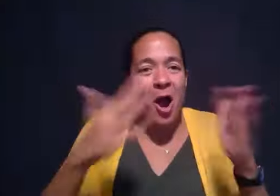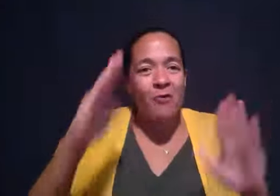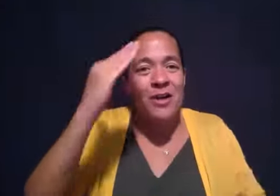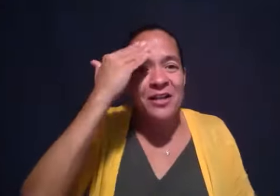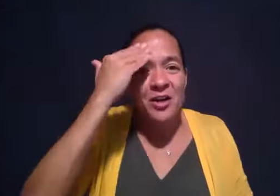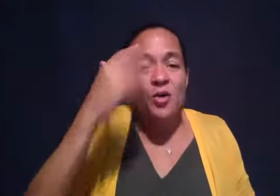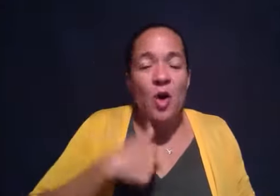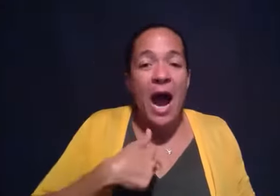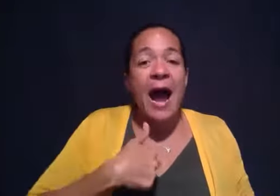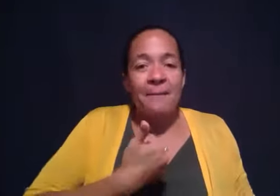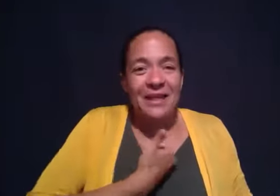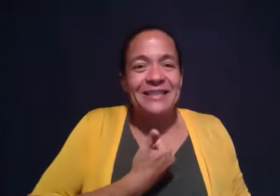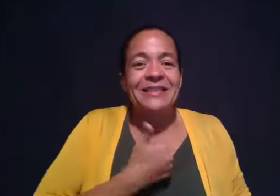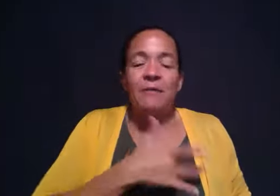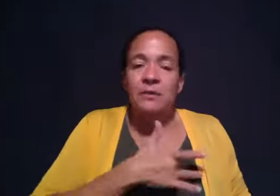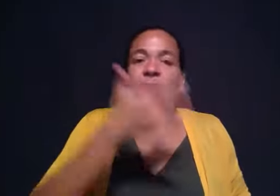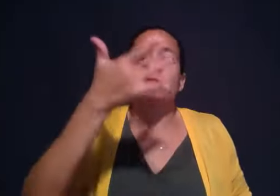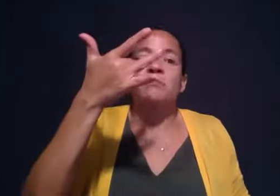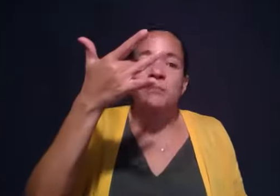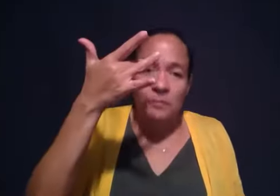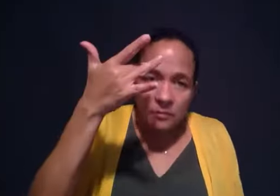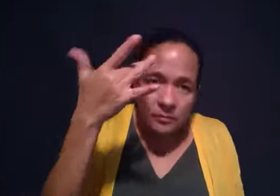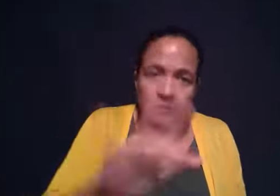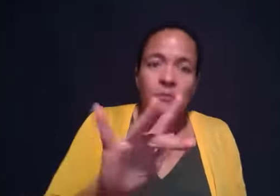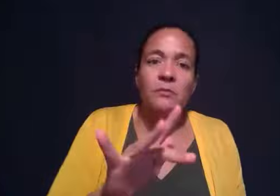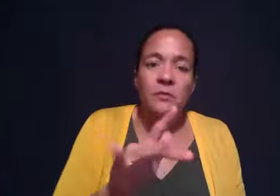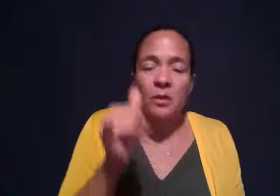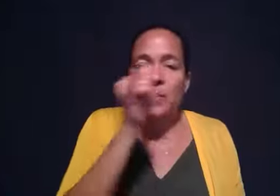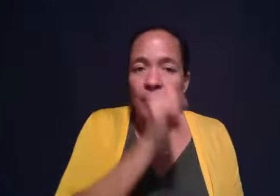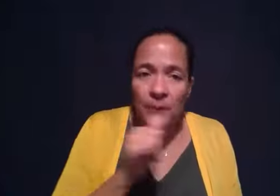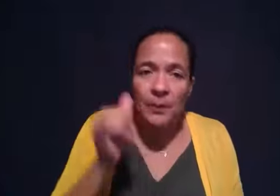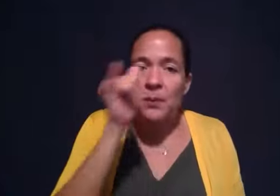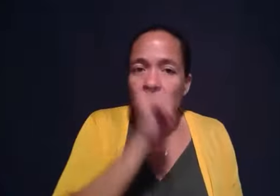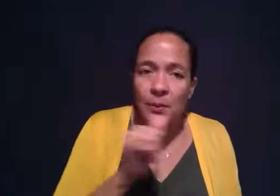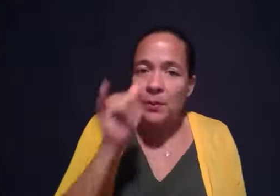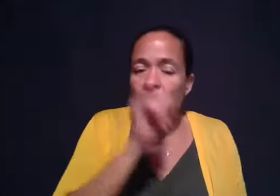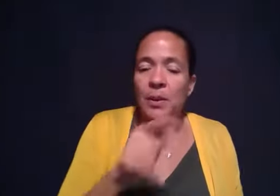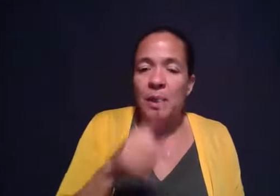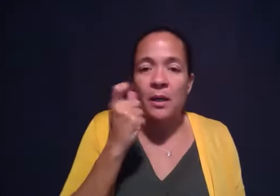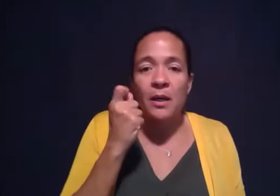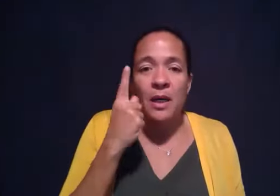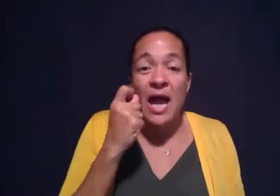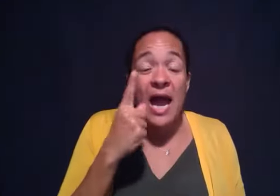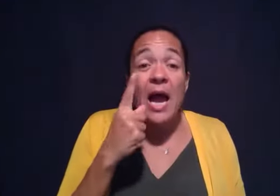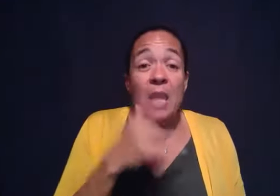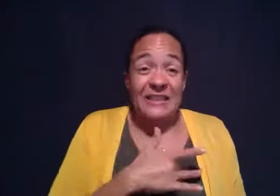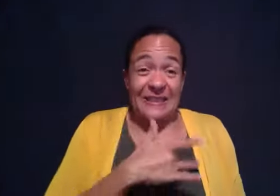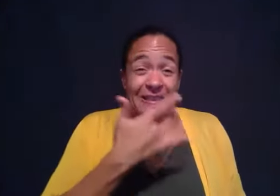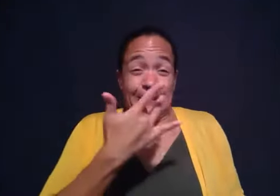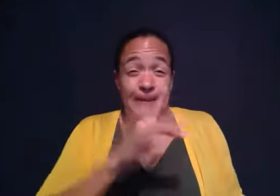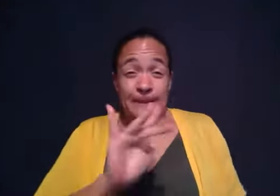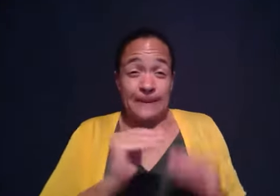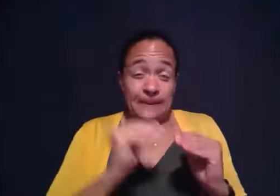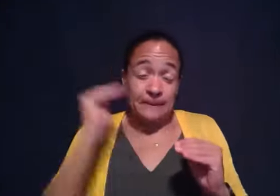sensitive. And at times that made me barely functional. And so a part